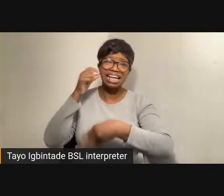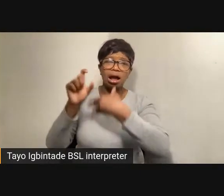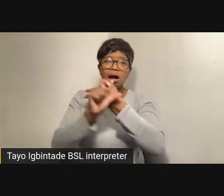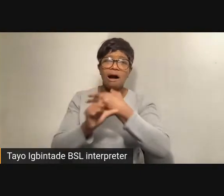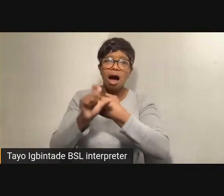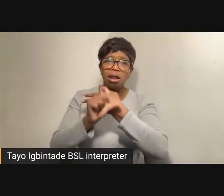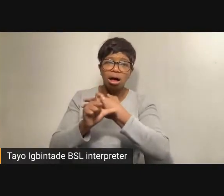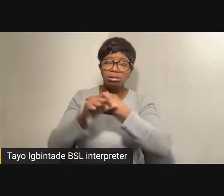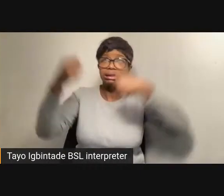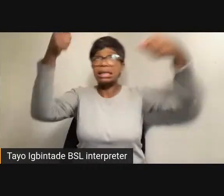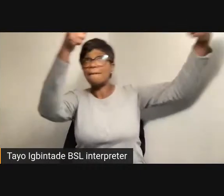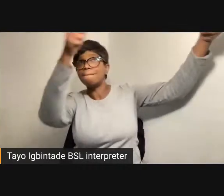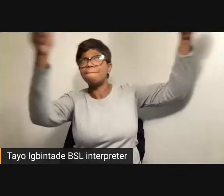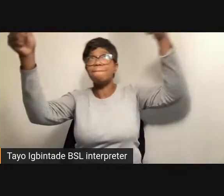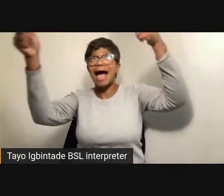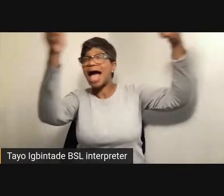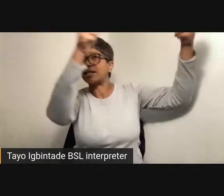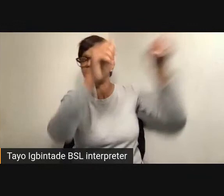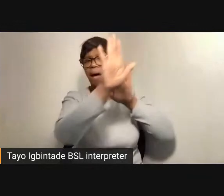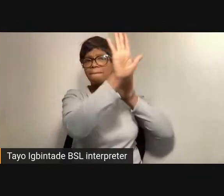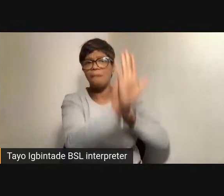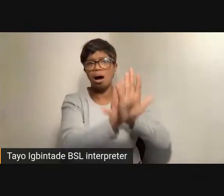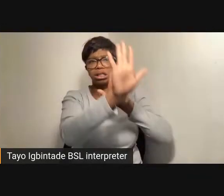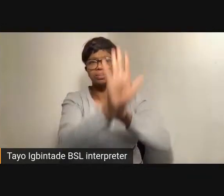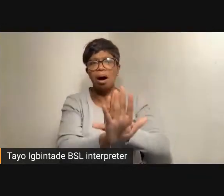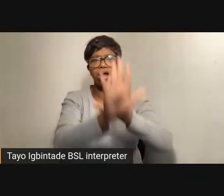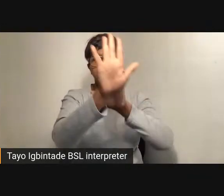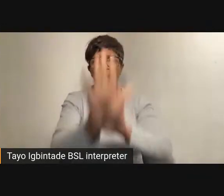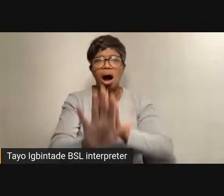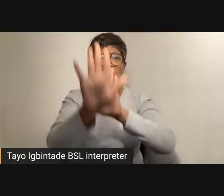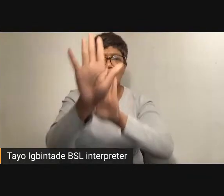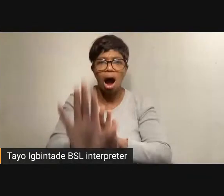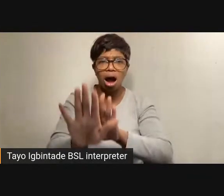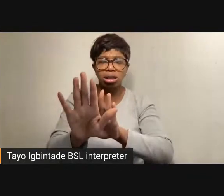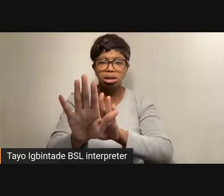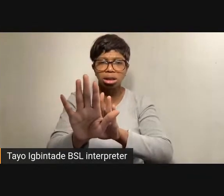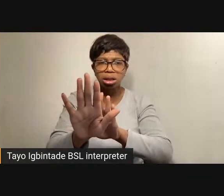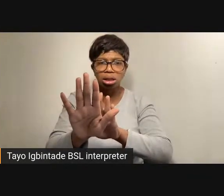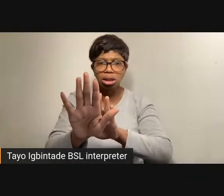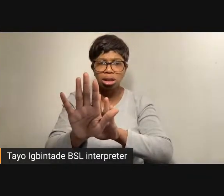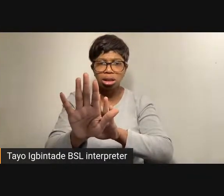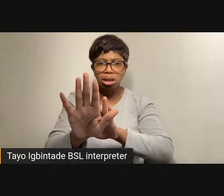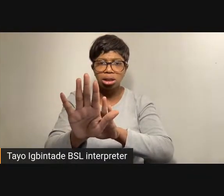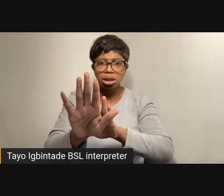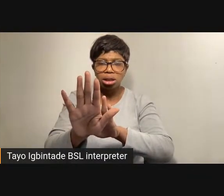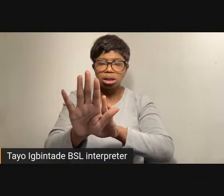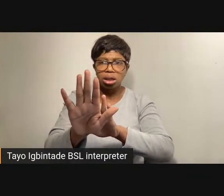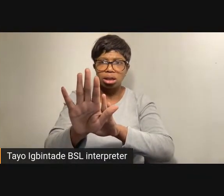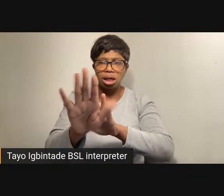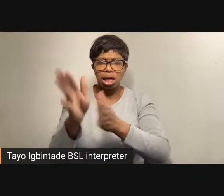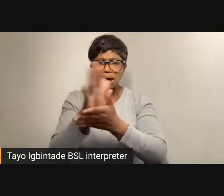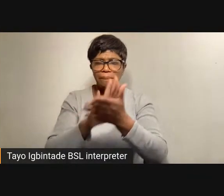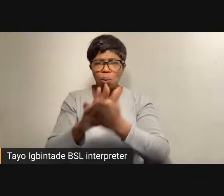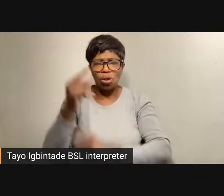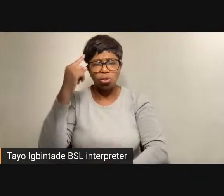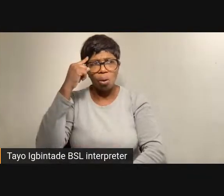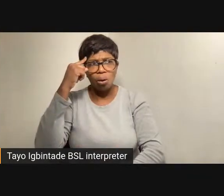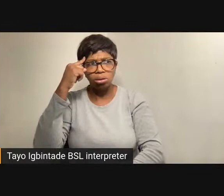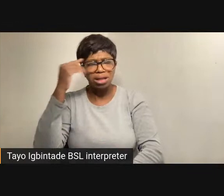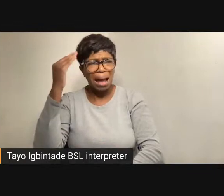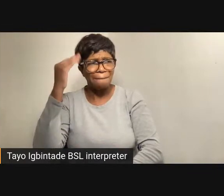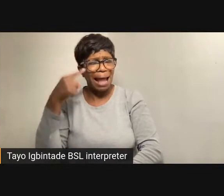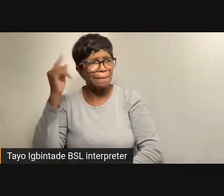holding banners and marching side by side, defied the notion that this is a Black people fight